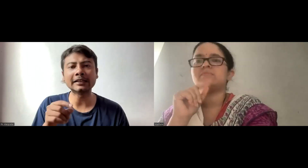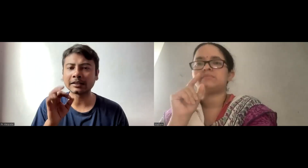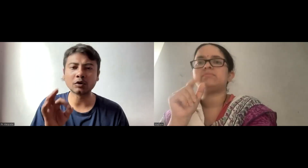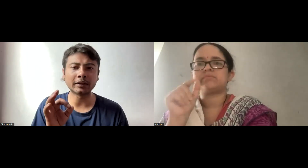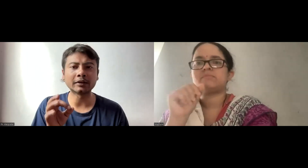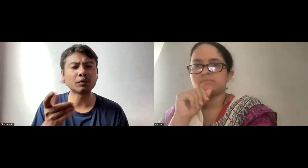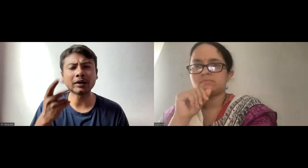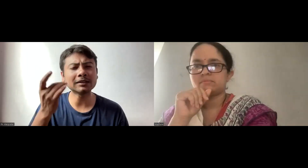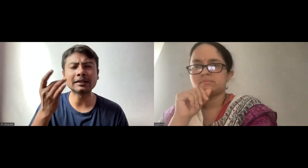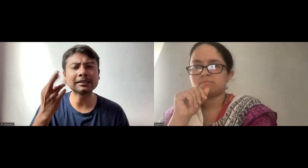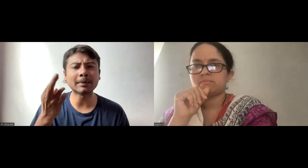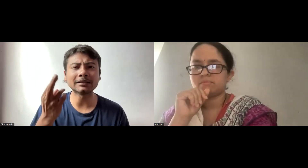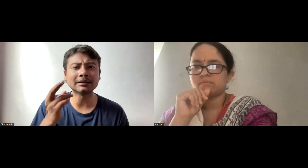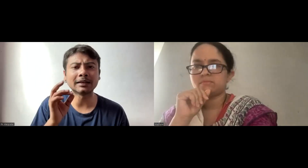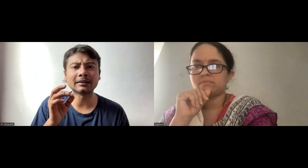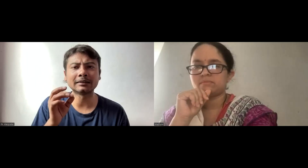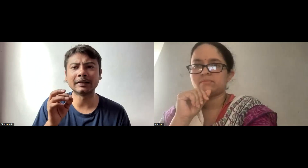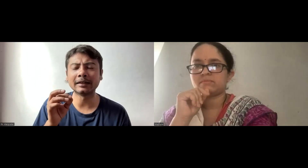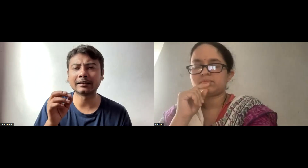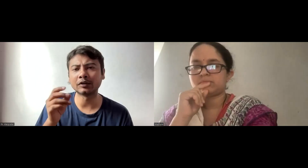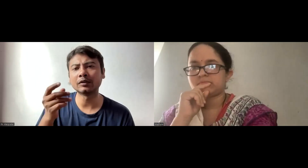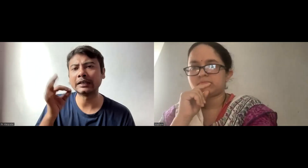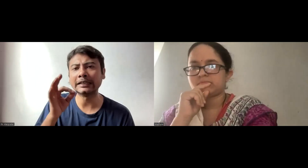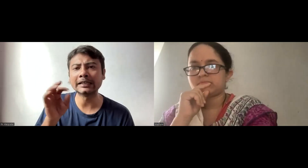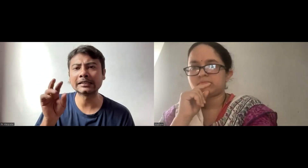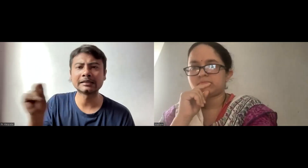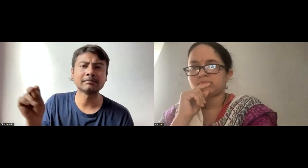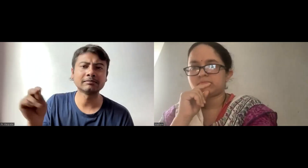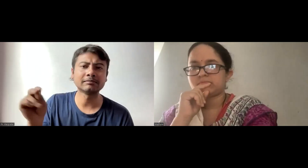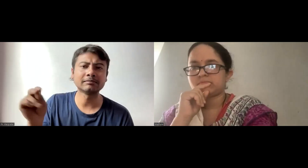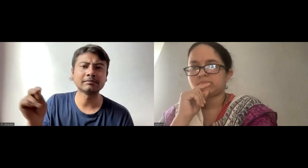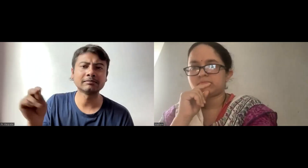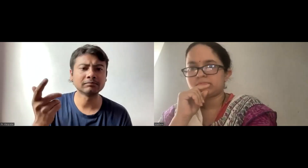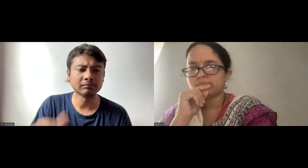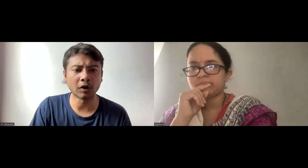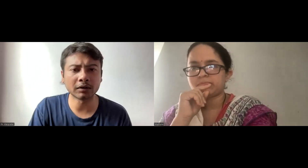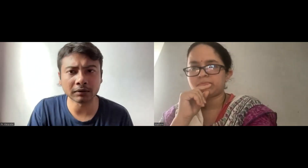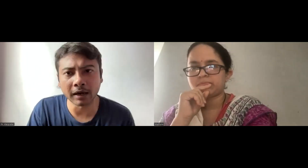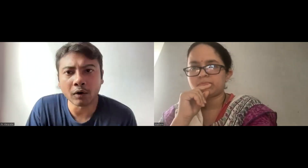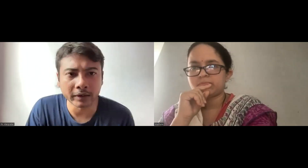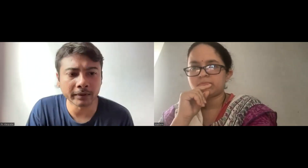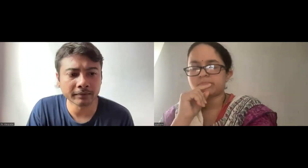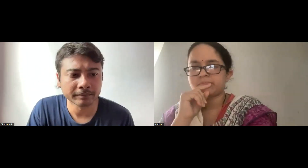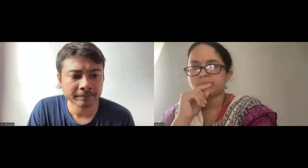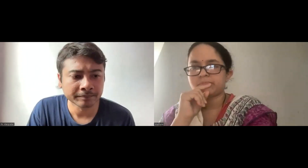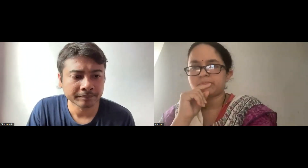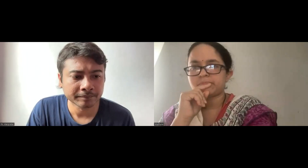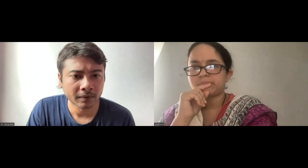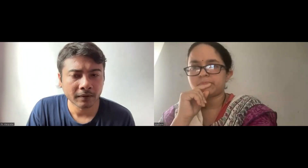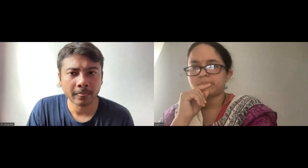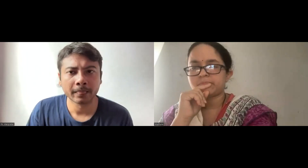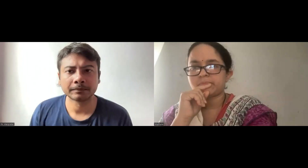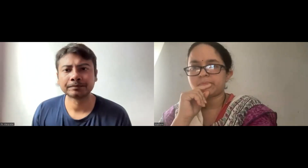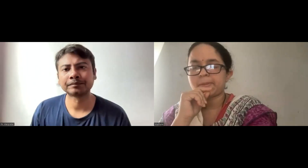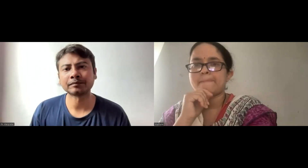say that tea is a good thing. So what is the reason, Mataji, that tea is not? See, it is